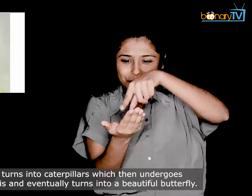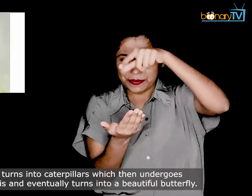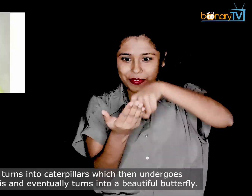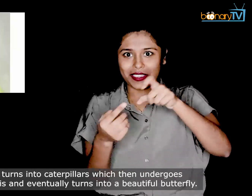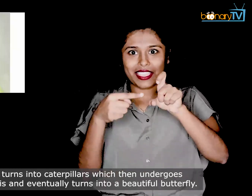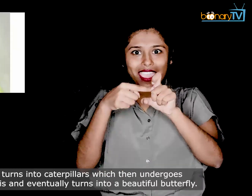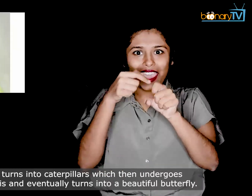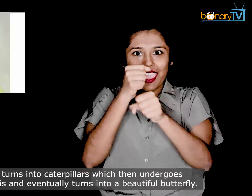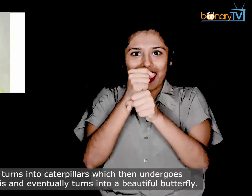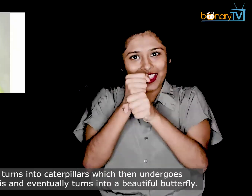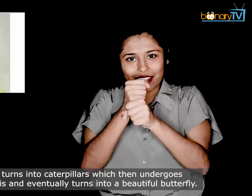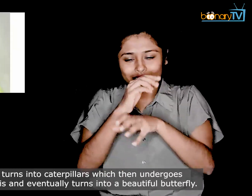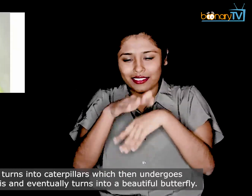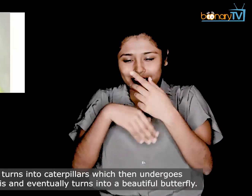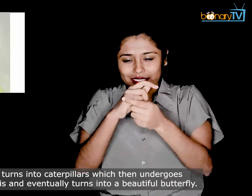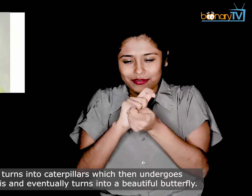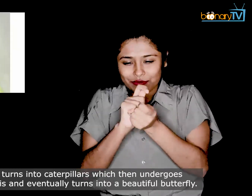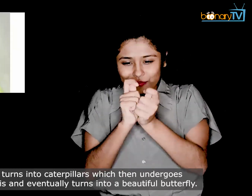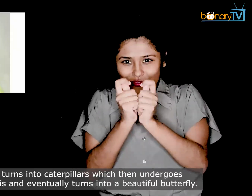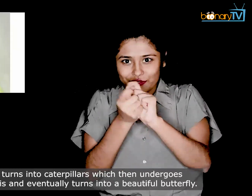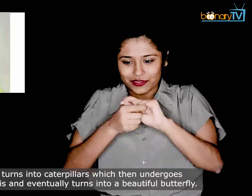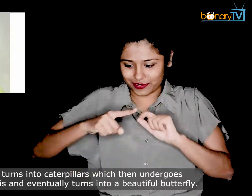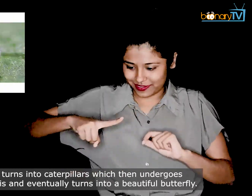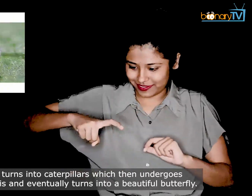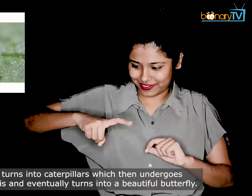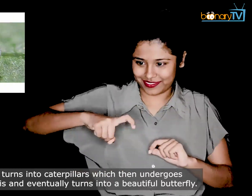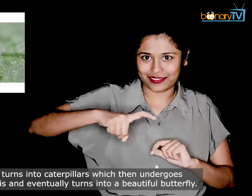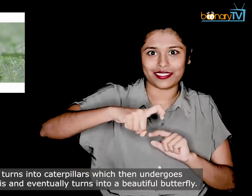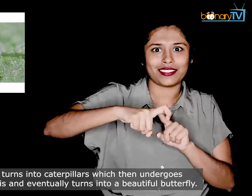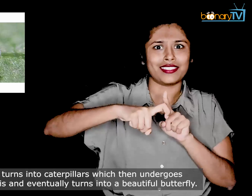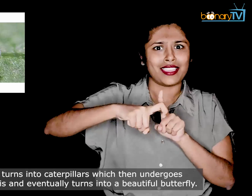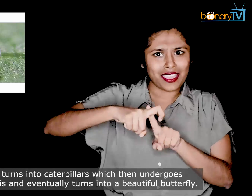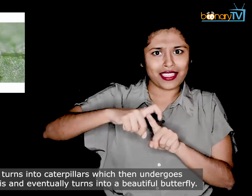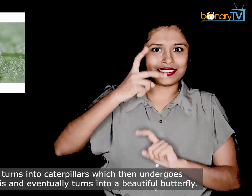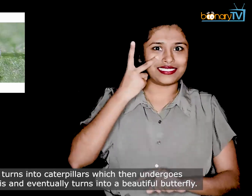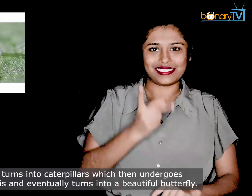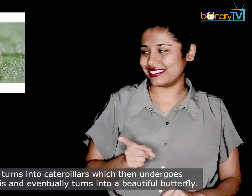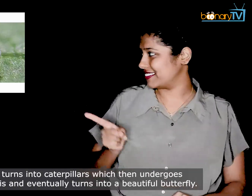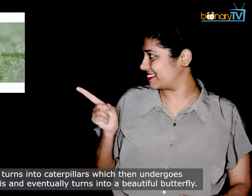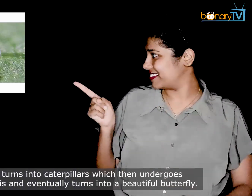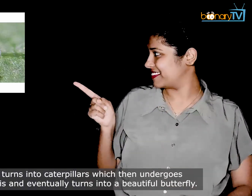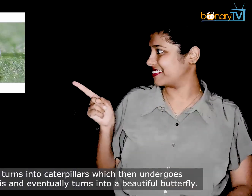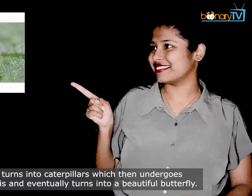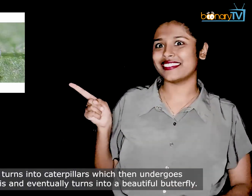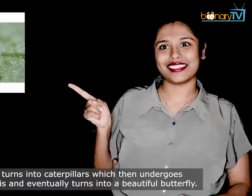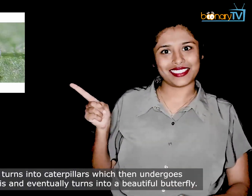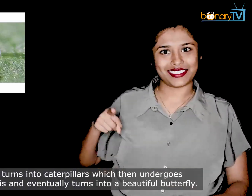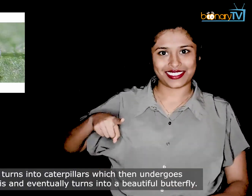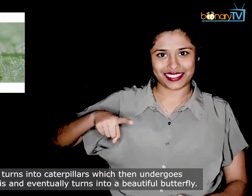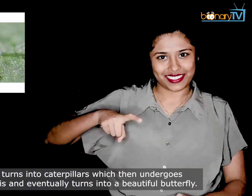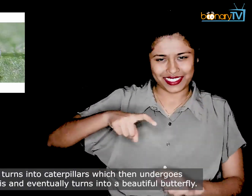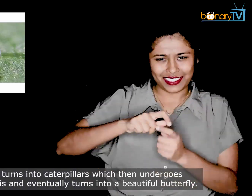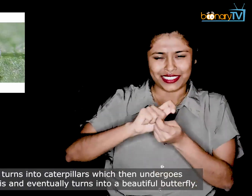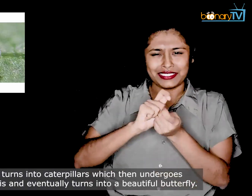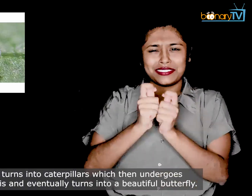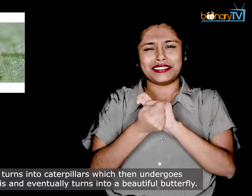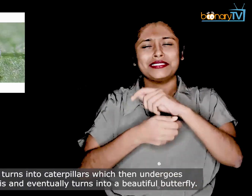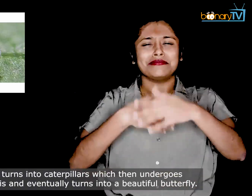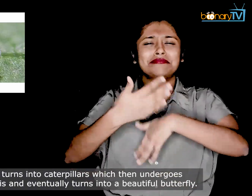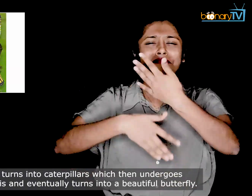into caterpillars, which then undergoes metamorphosis